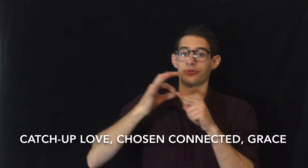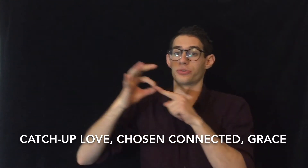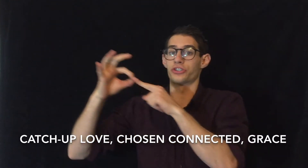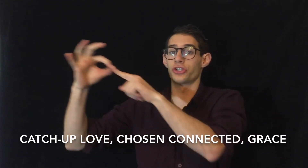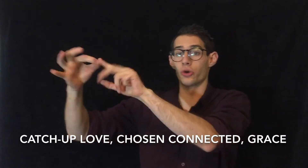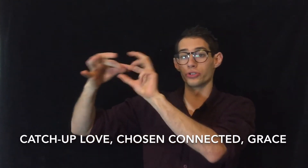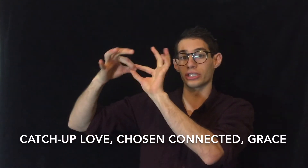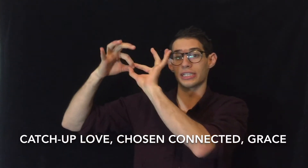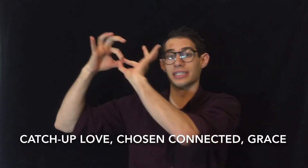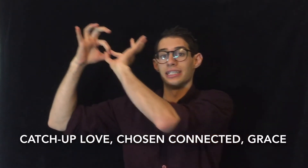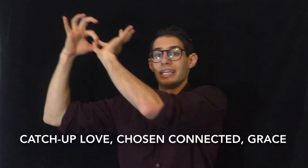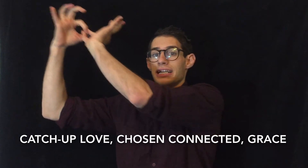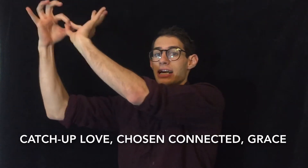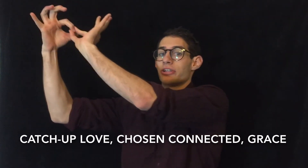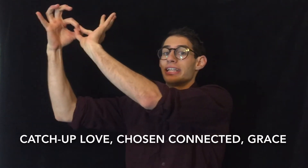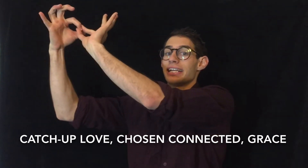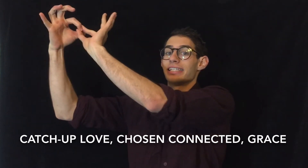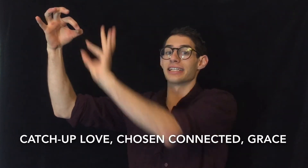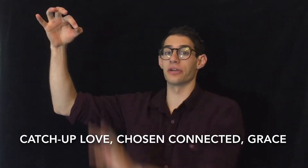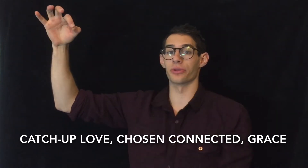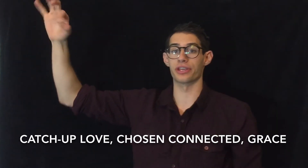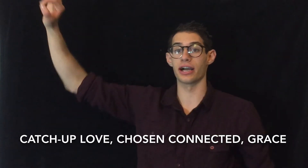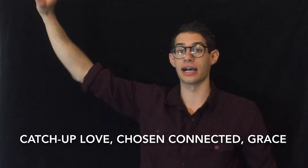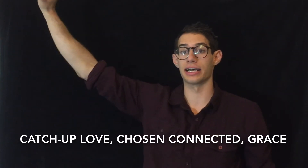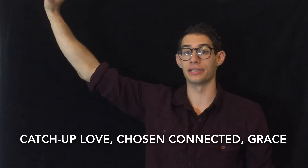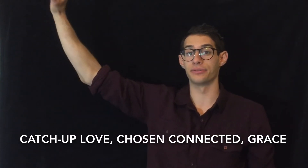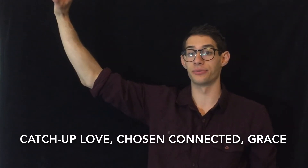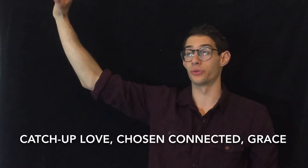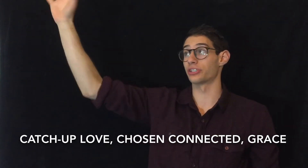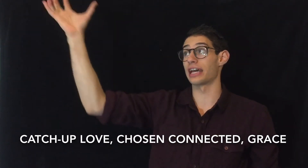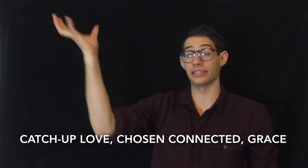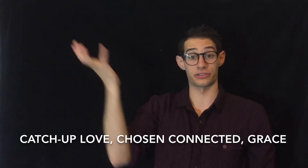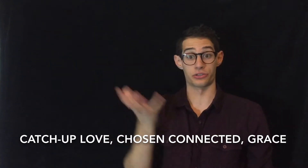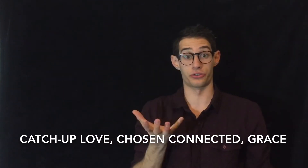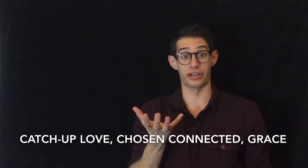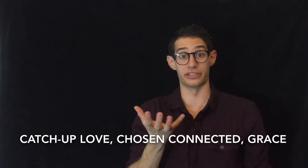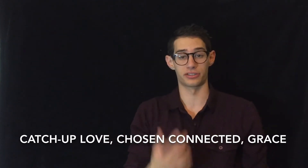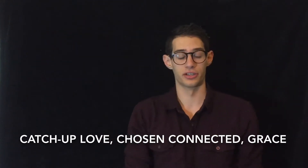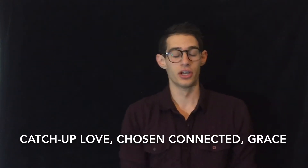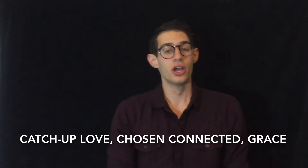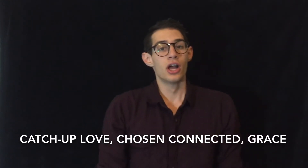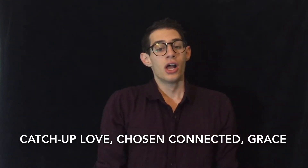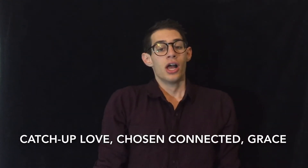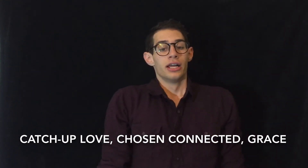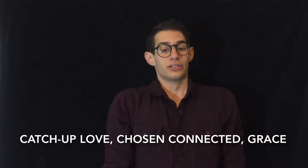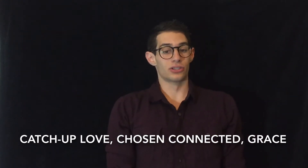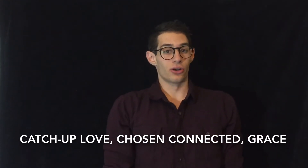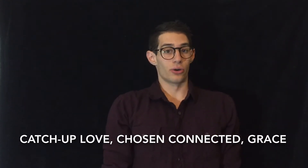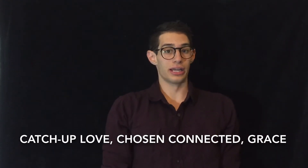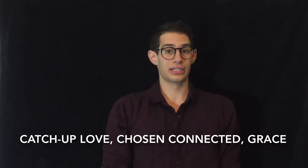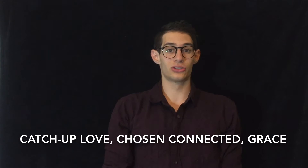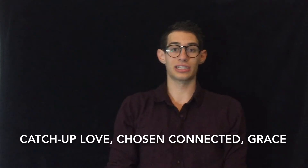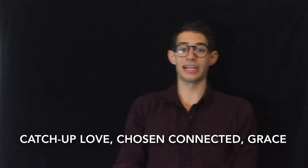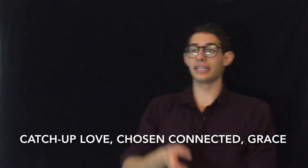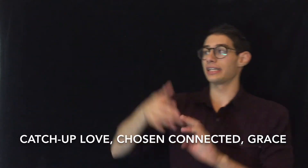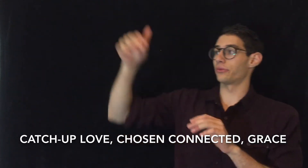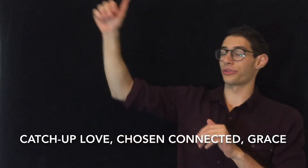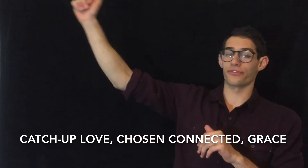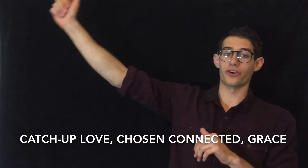we're chosen and now connected again with God, which that is grace. So to sign it with the far